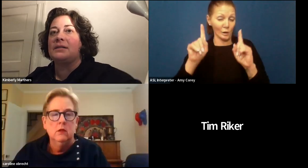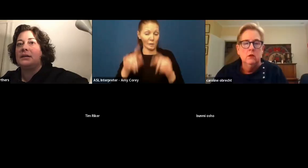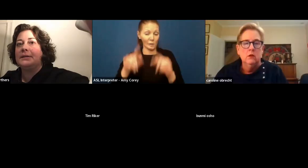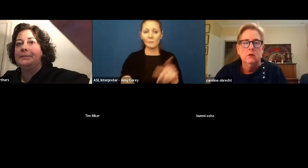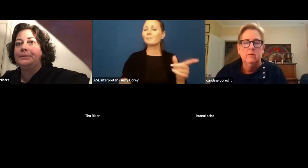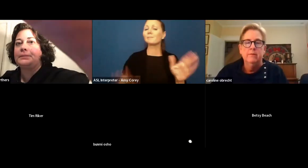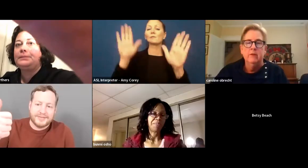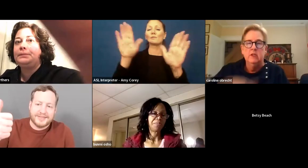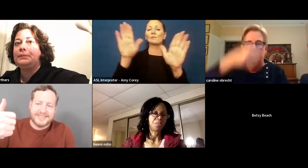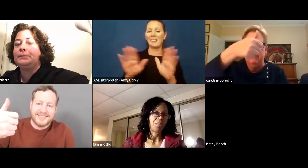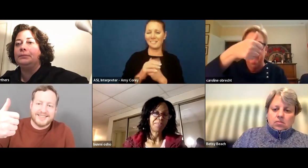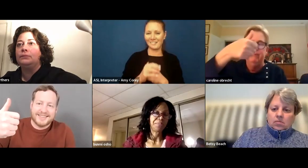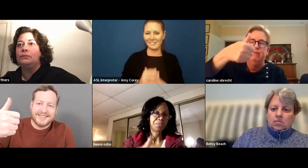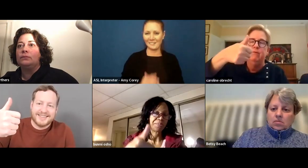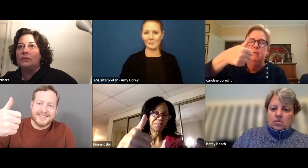Fantastic.